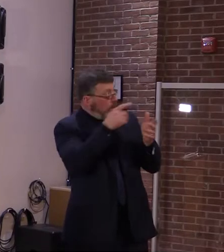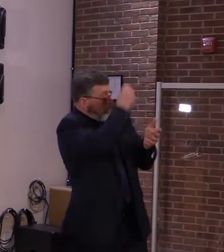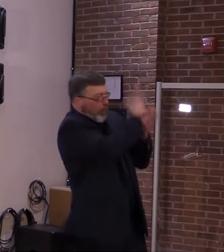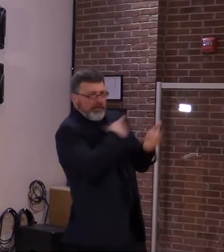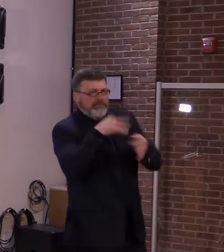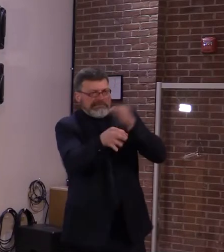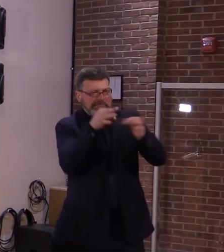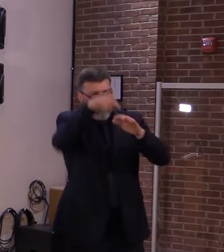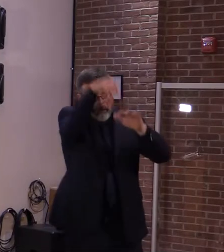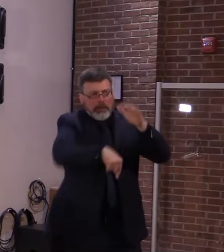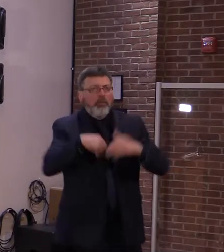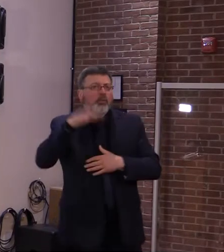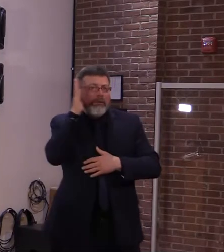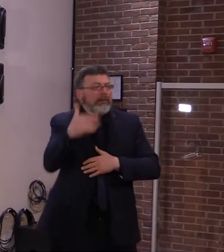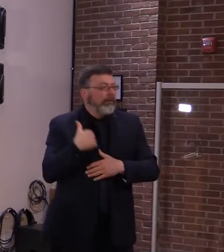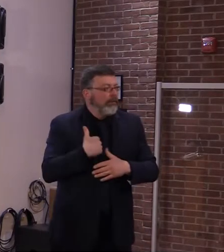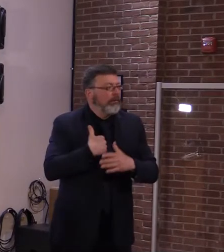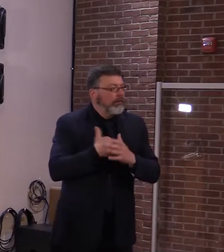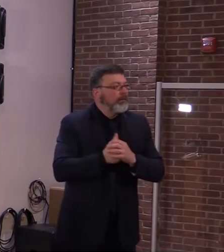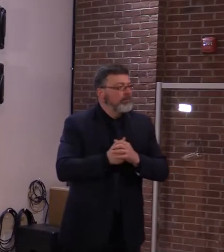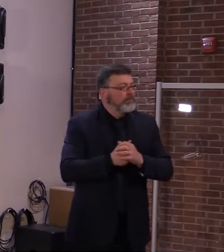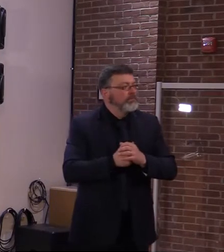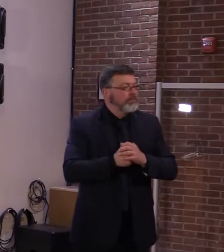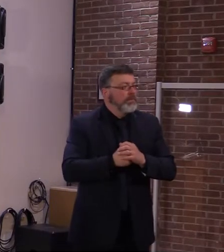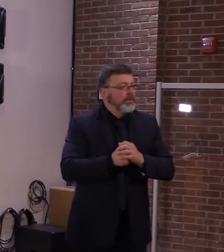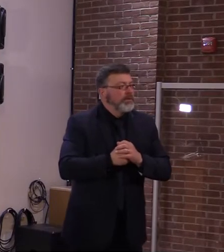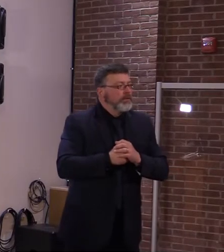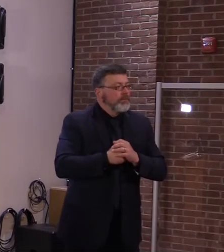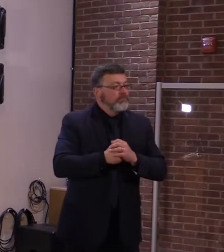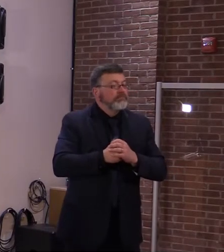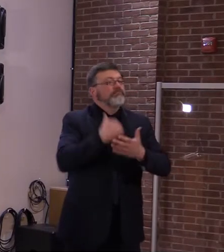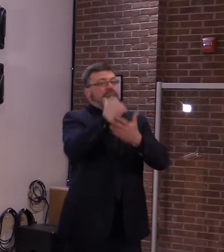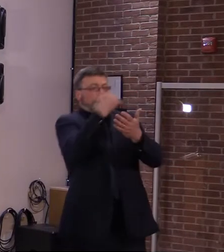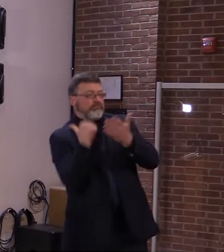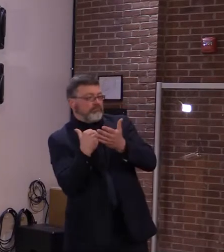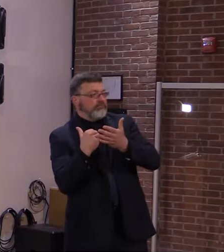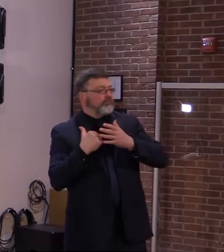I've raised at various points in the pandemic regarding